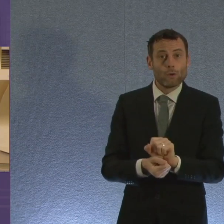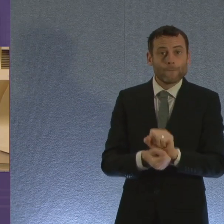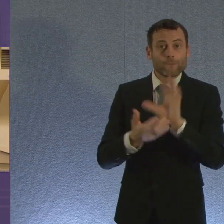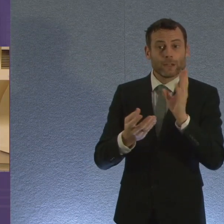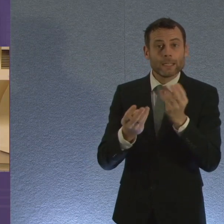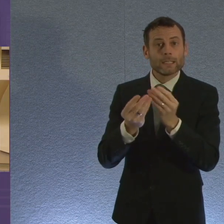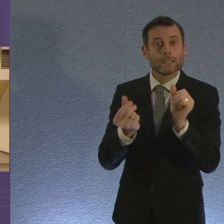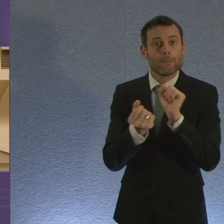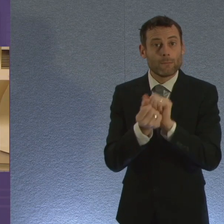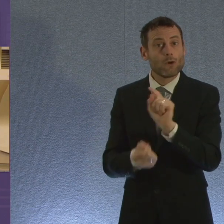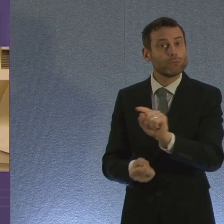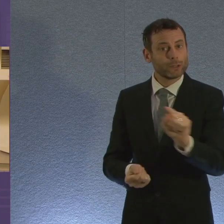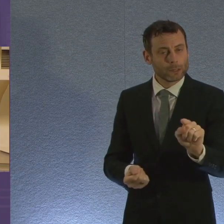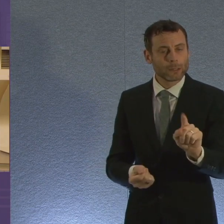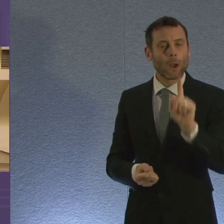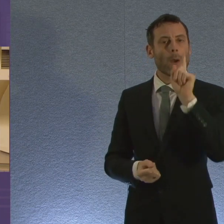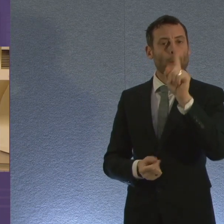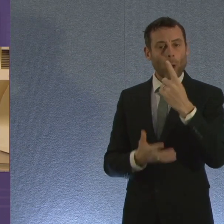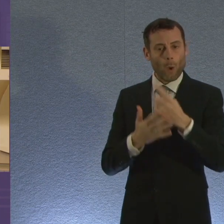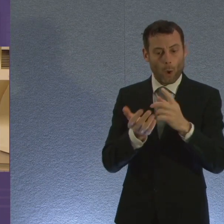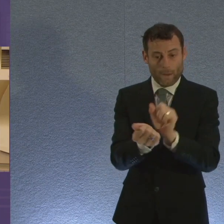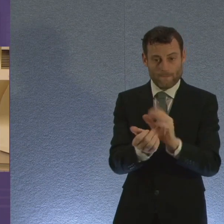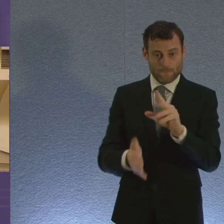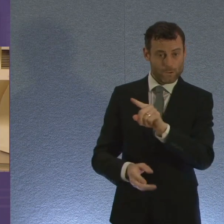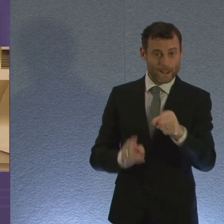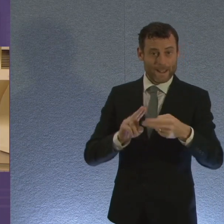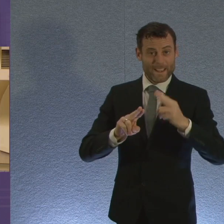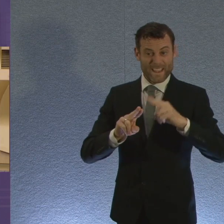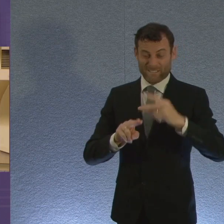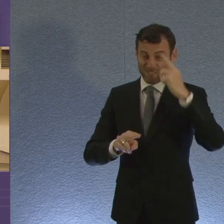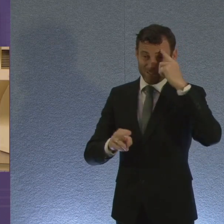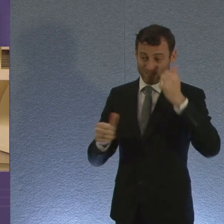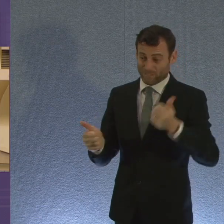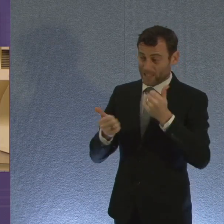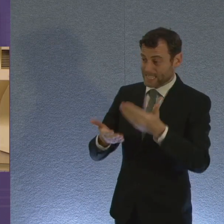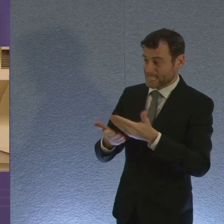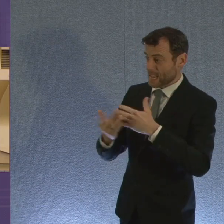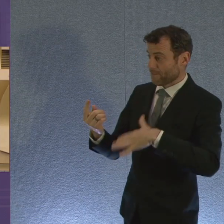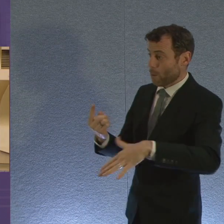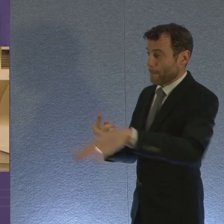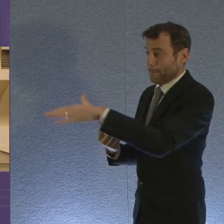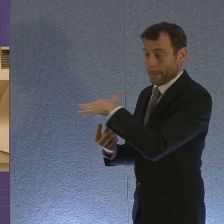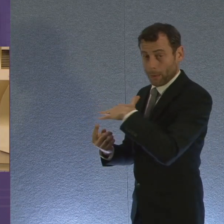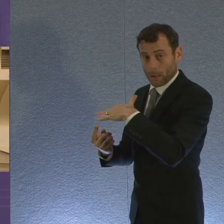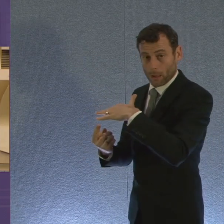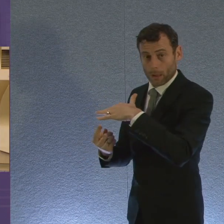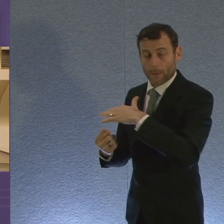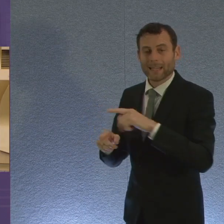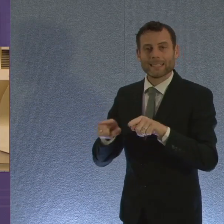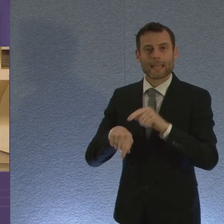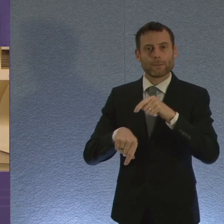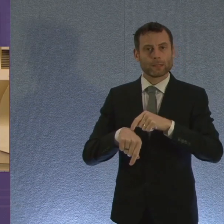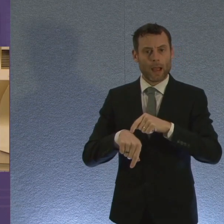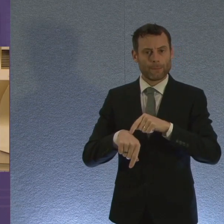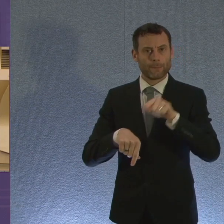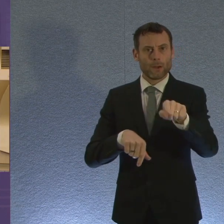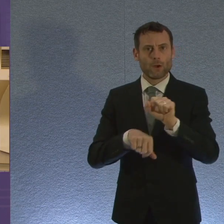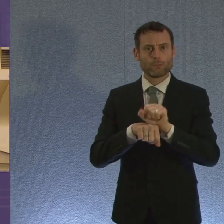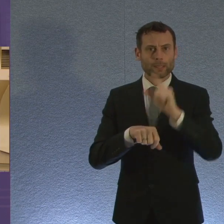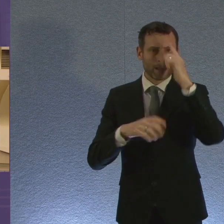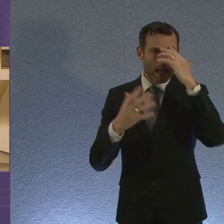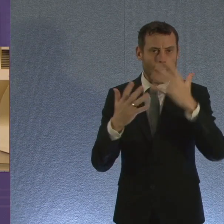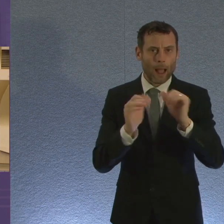public safety, of keeping our establishments and those who work in them safe, but also keeping those who are in our care safe as